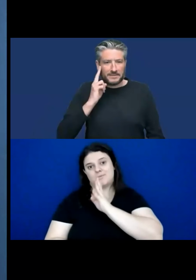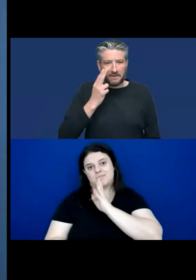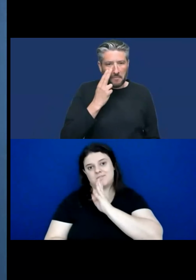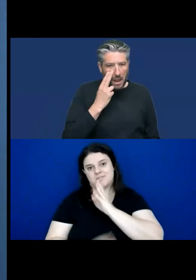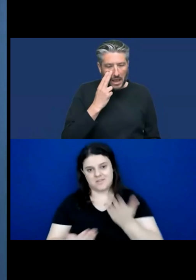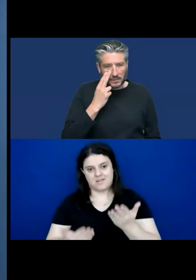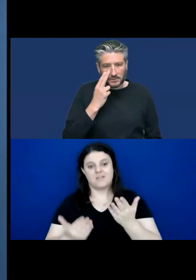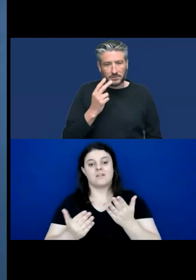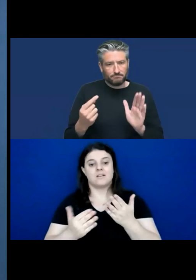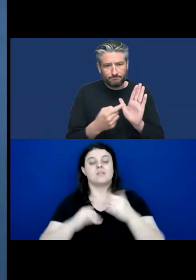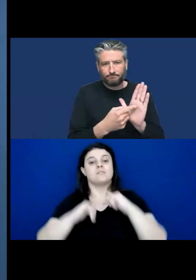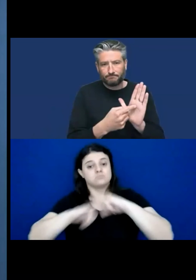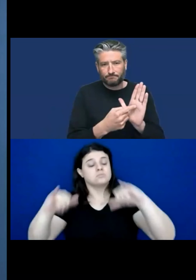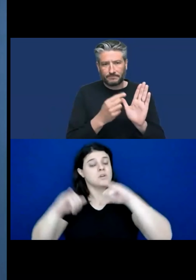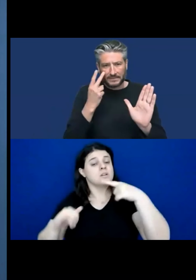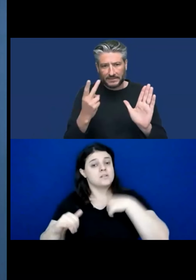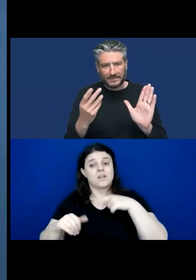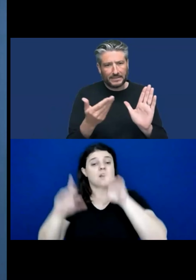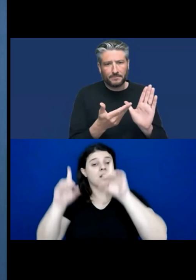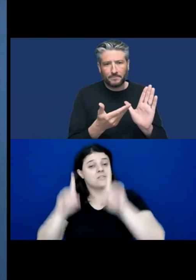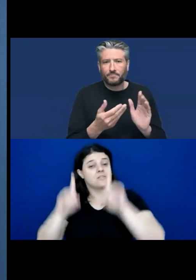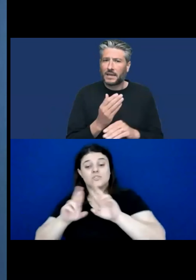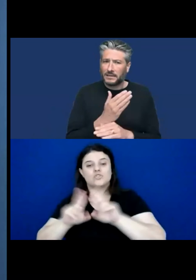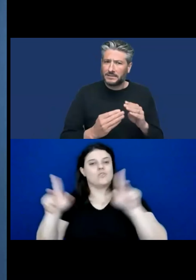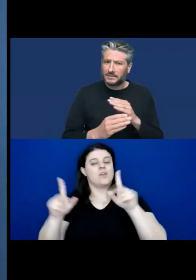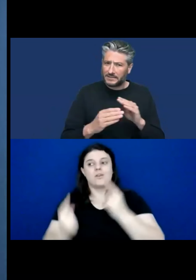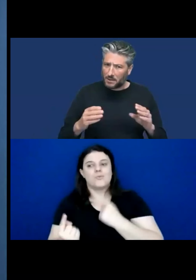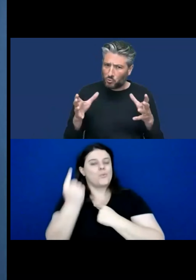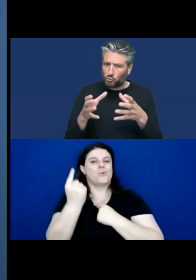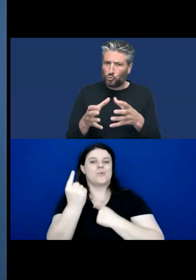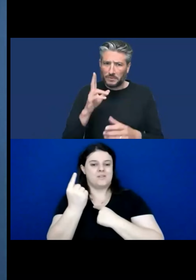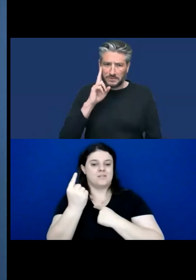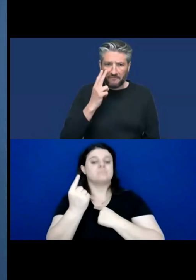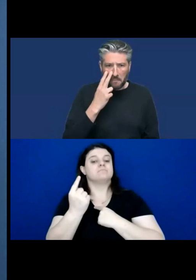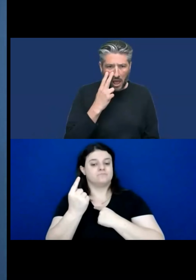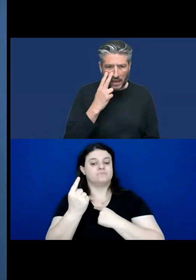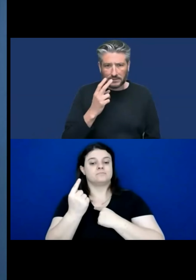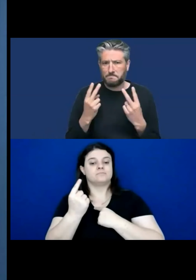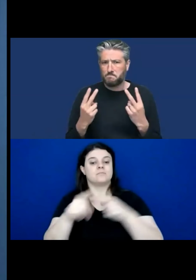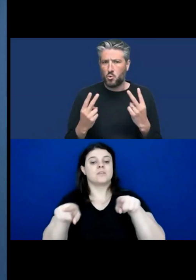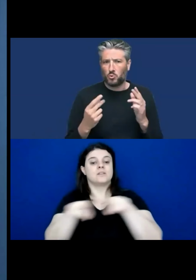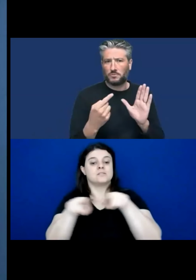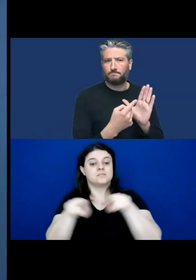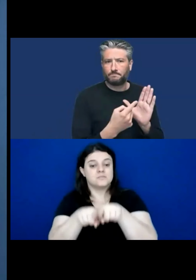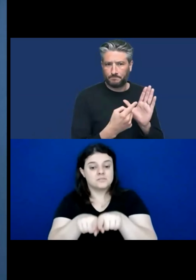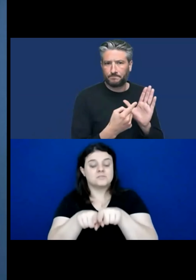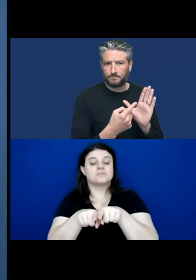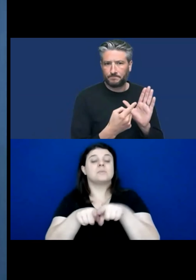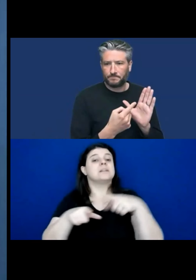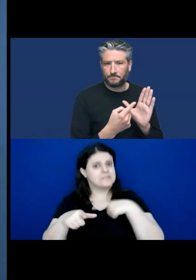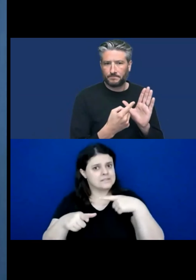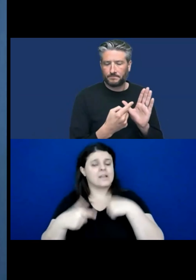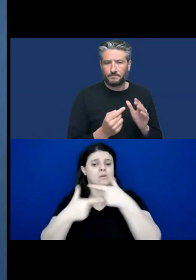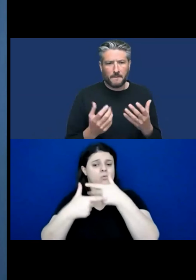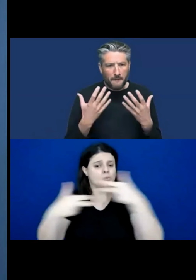that this is a unique disability and that it brings special needs,